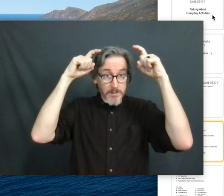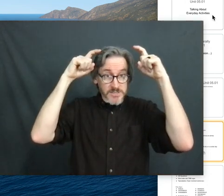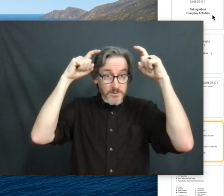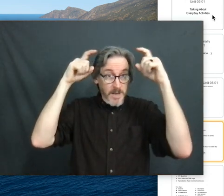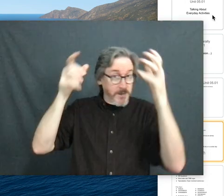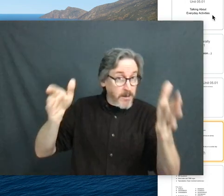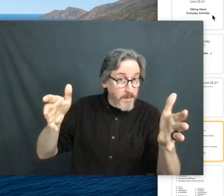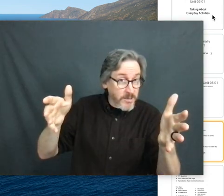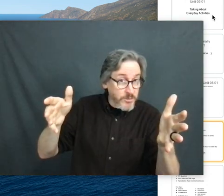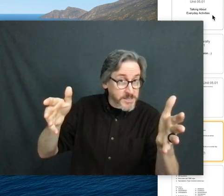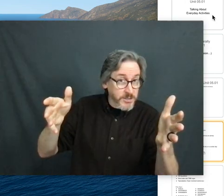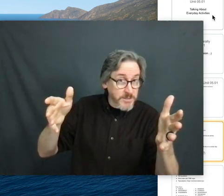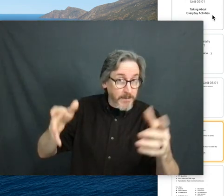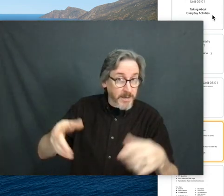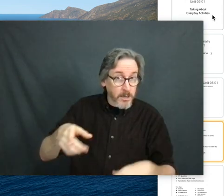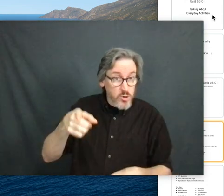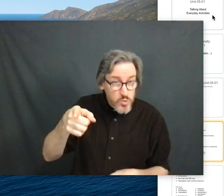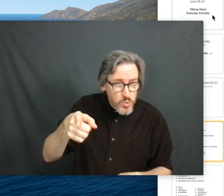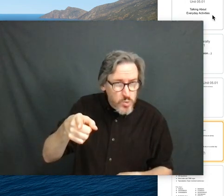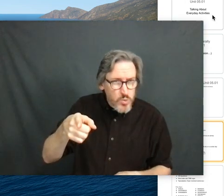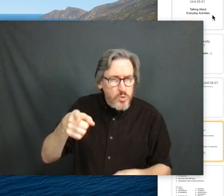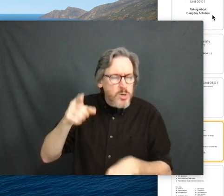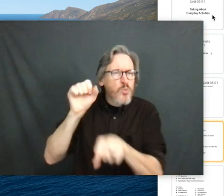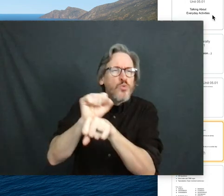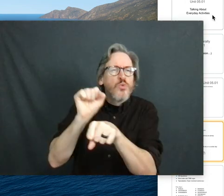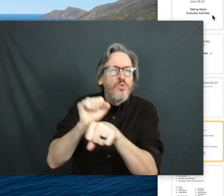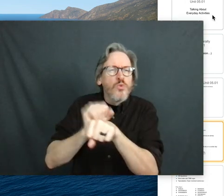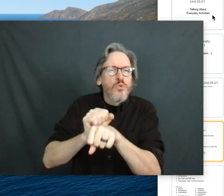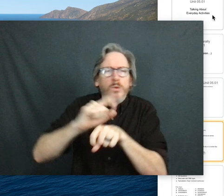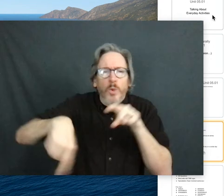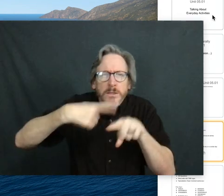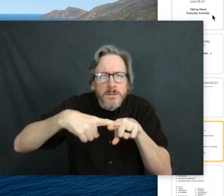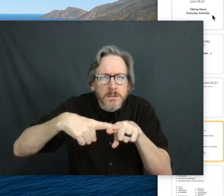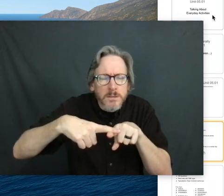my eyebrows are going up. Here, I'm introducing a new topic.